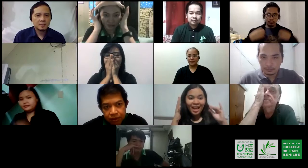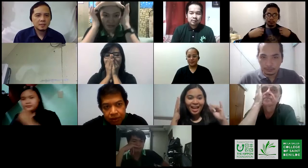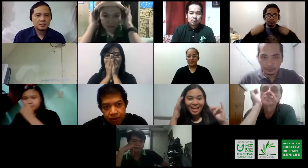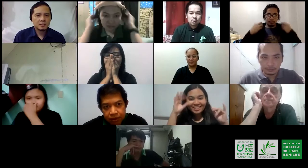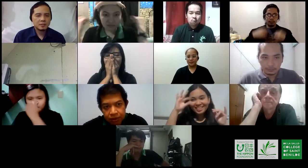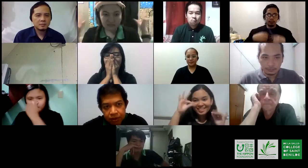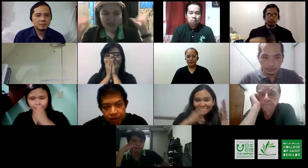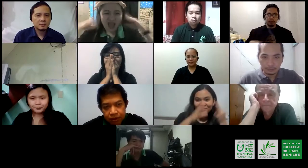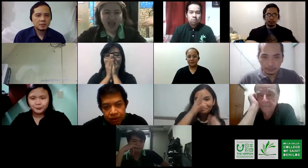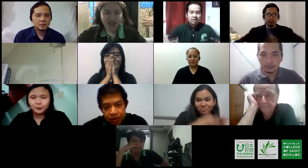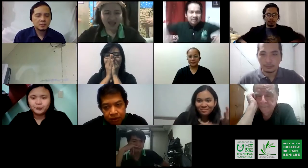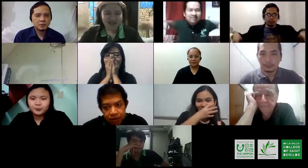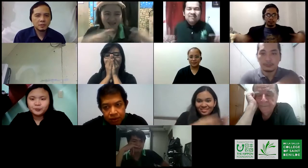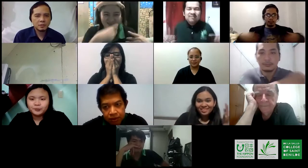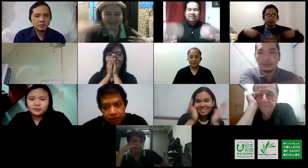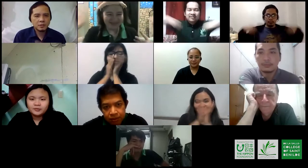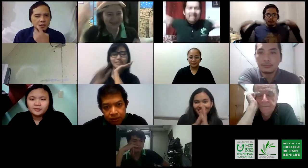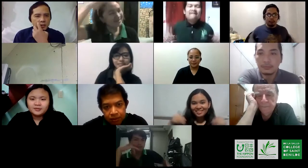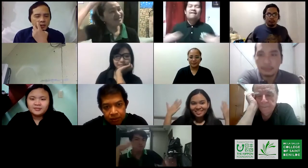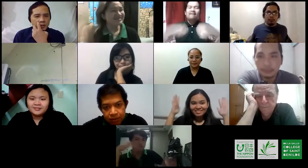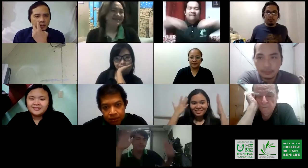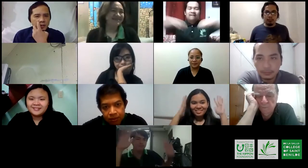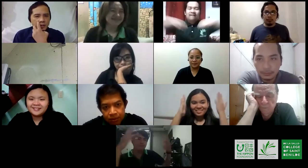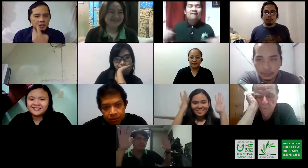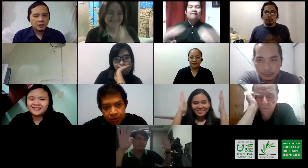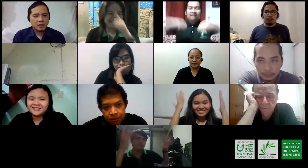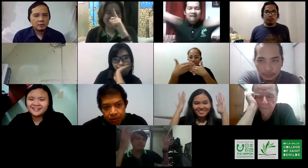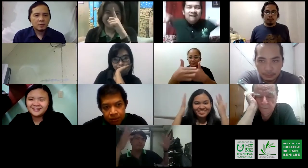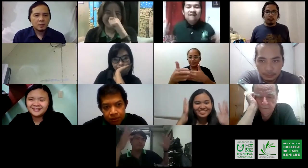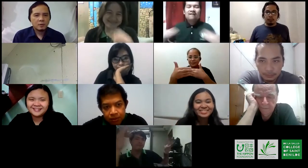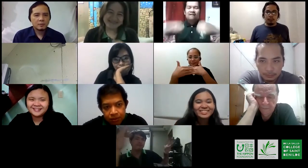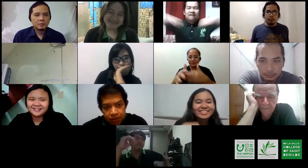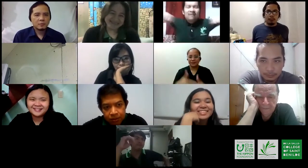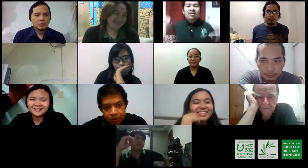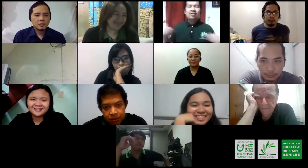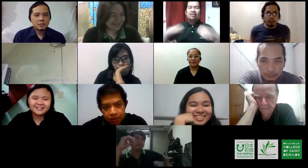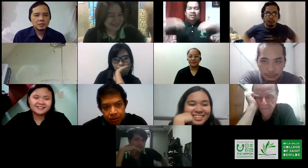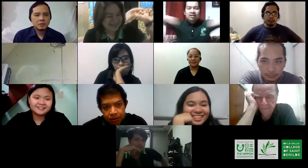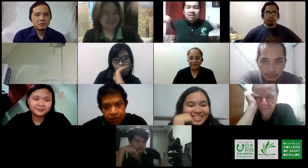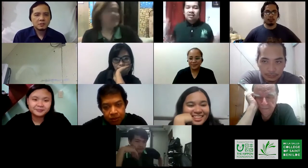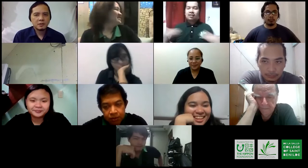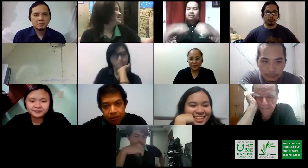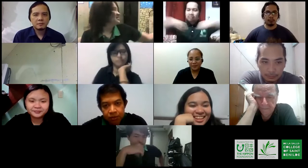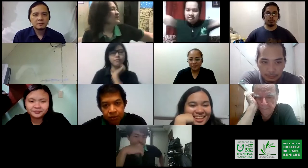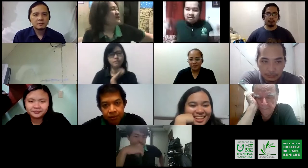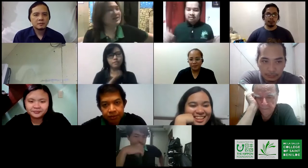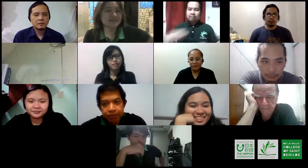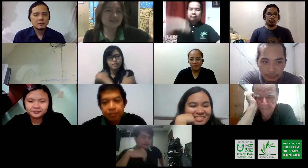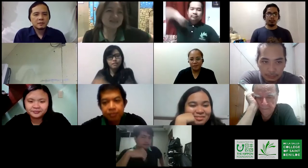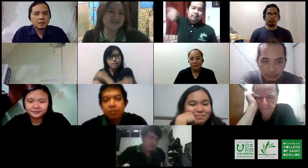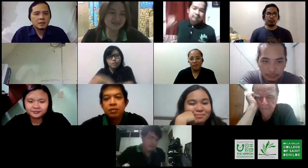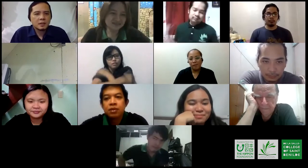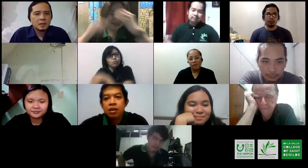Yami's attention. She'll do hers. Okay, one moment. I'm just going to share the screen.